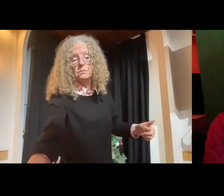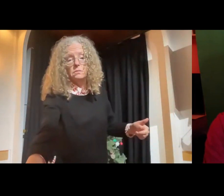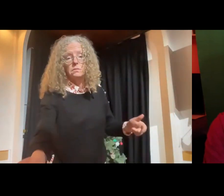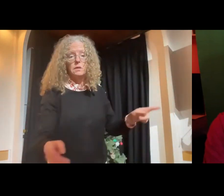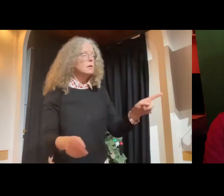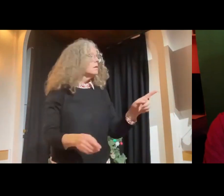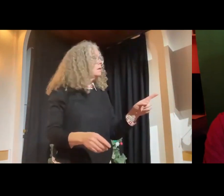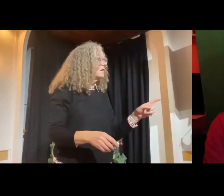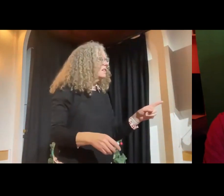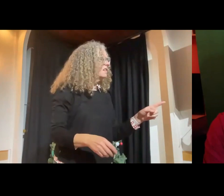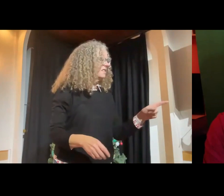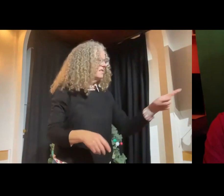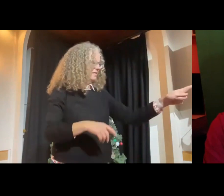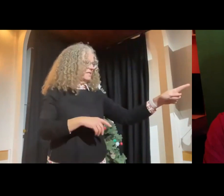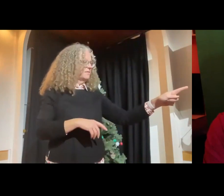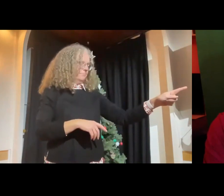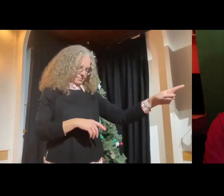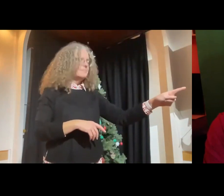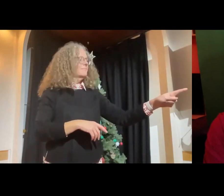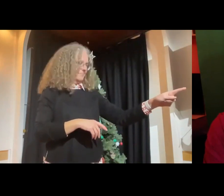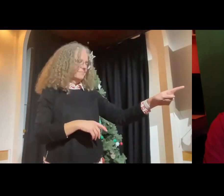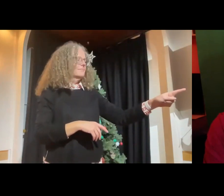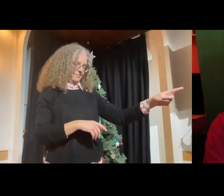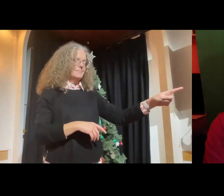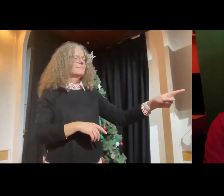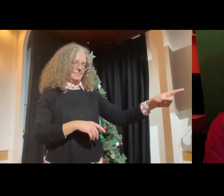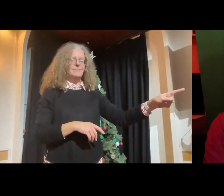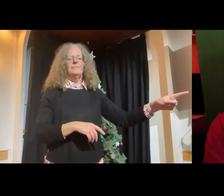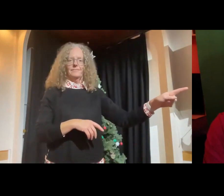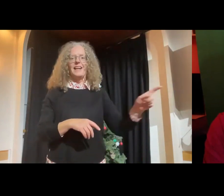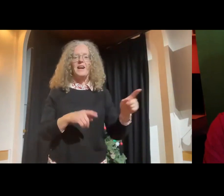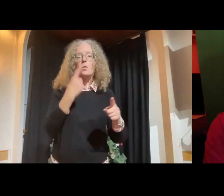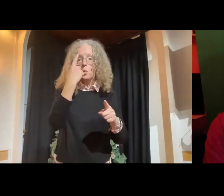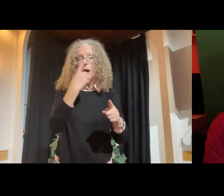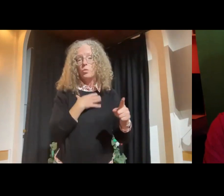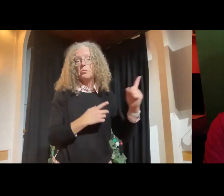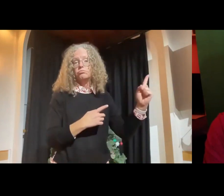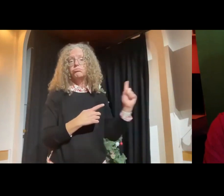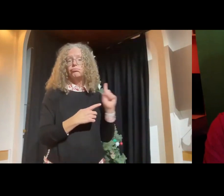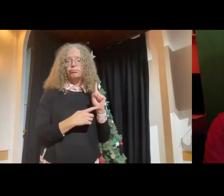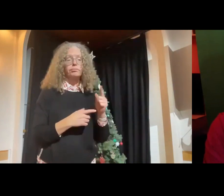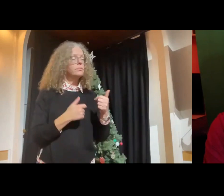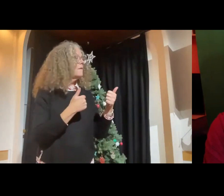So if you're happy to sign your question, please feel free to come up. But if you...